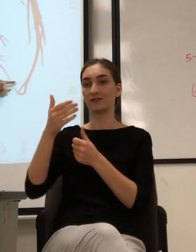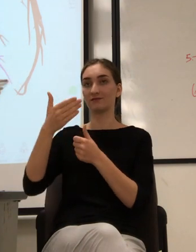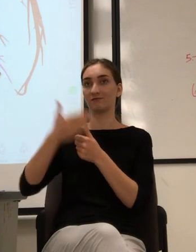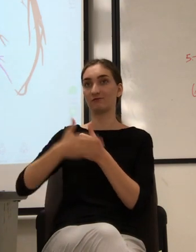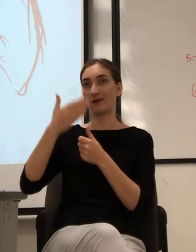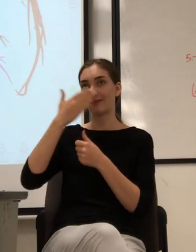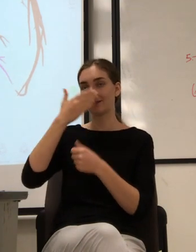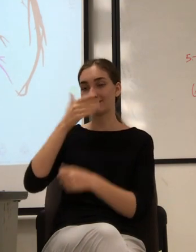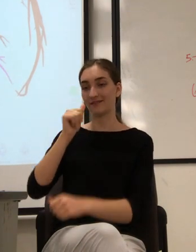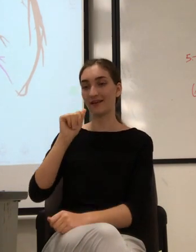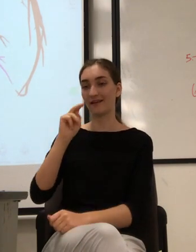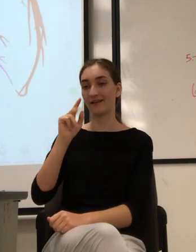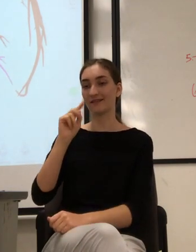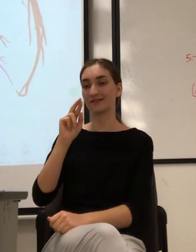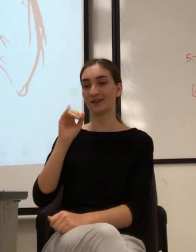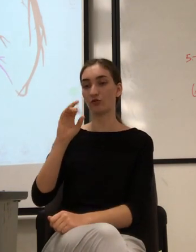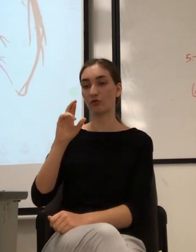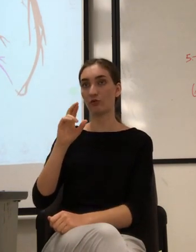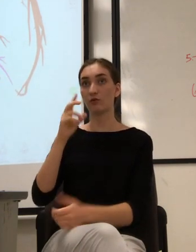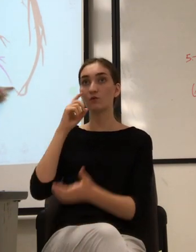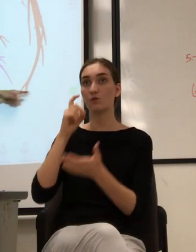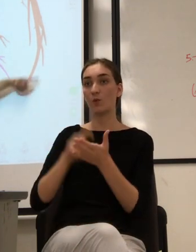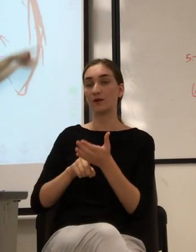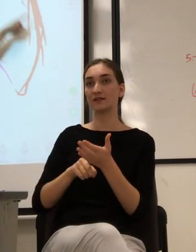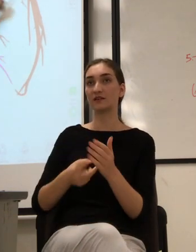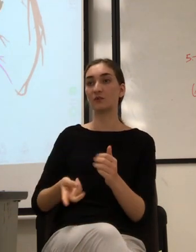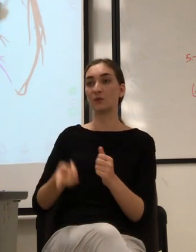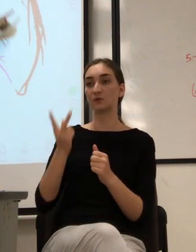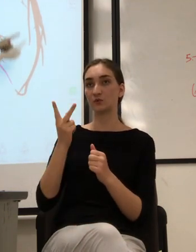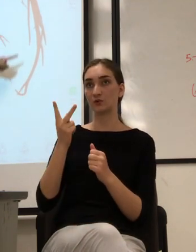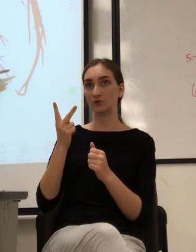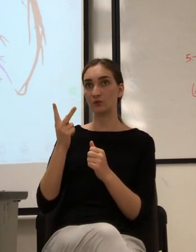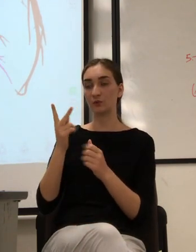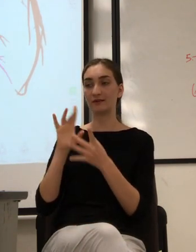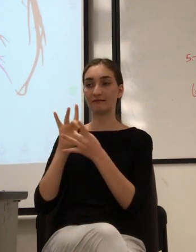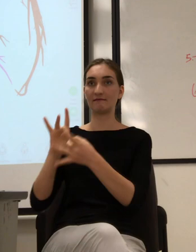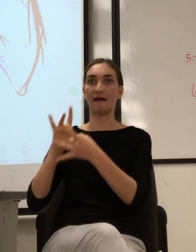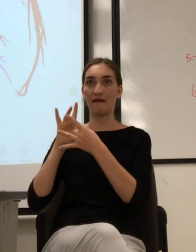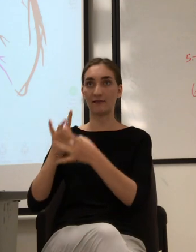interventricular artery. So notice how those two arteries connect front to back.